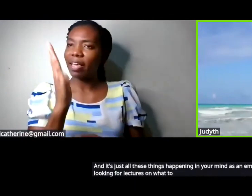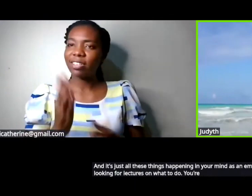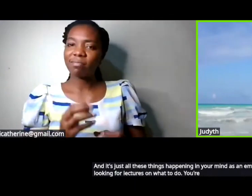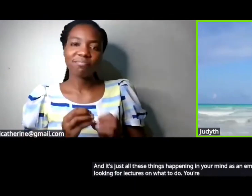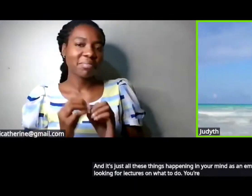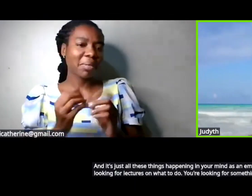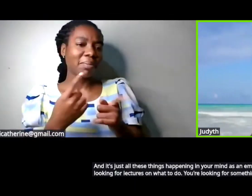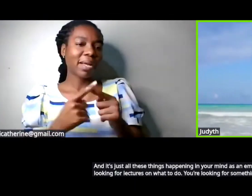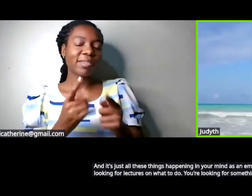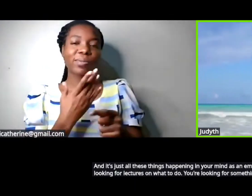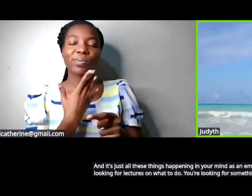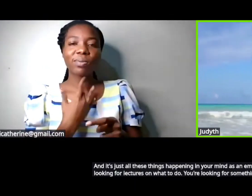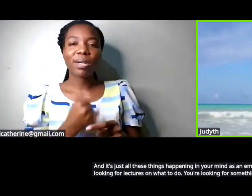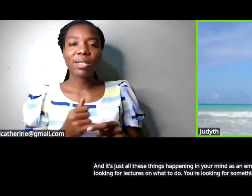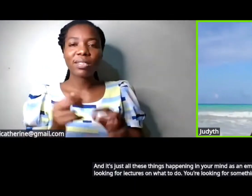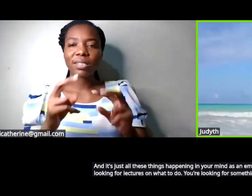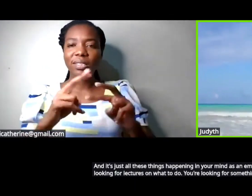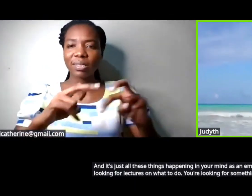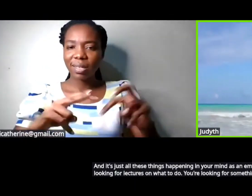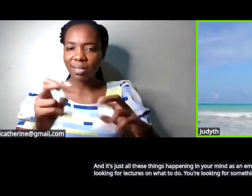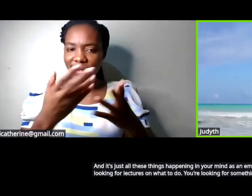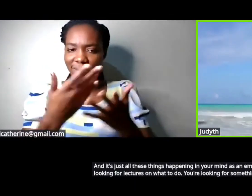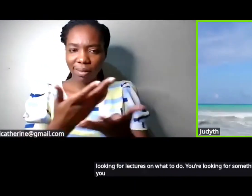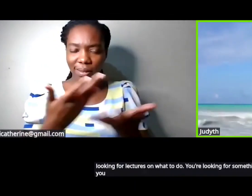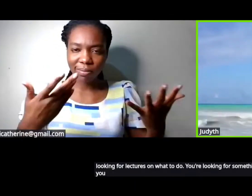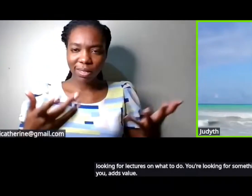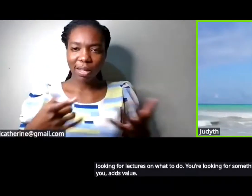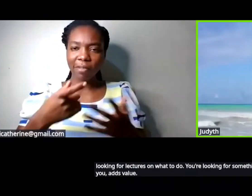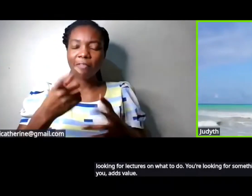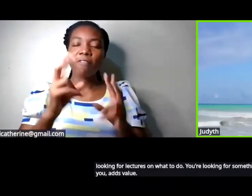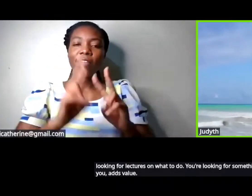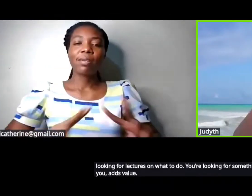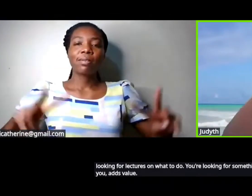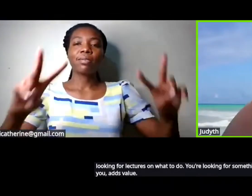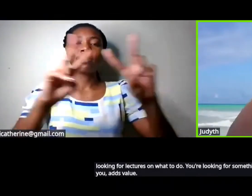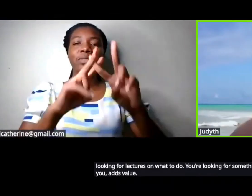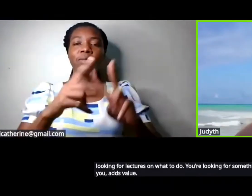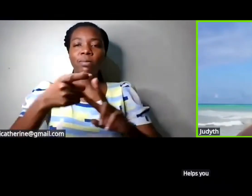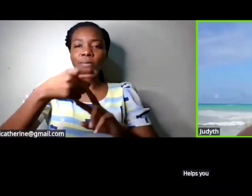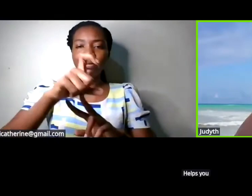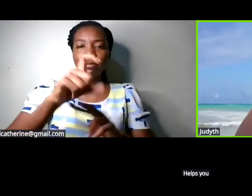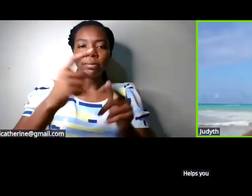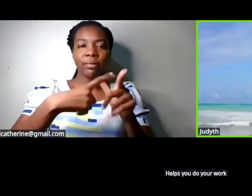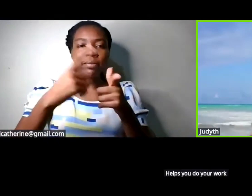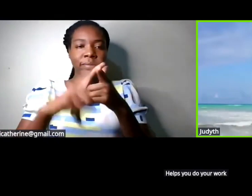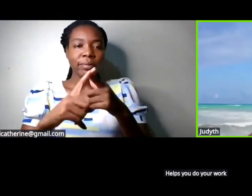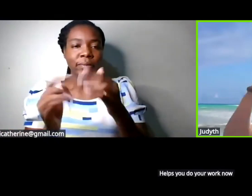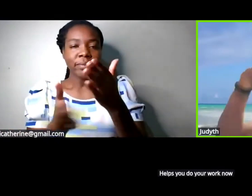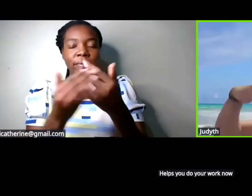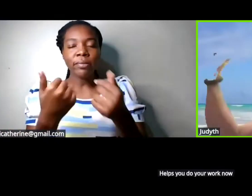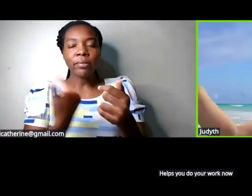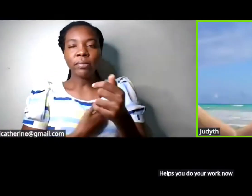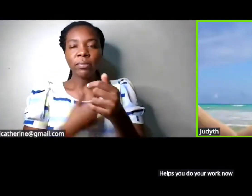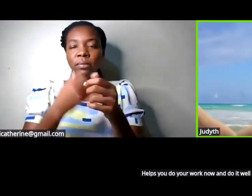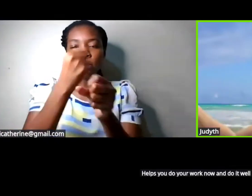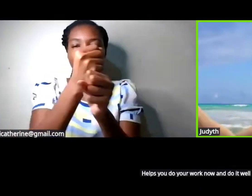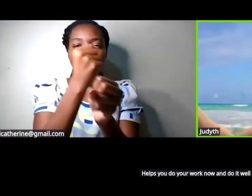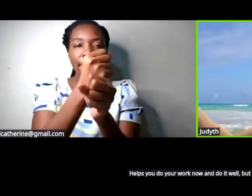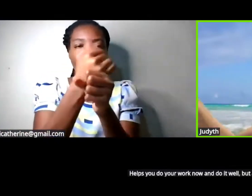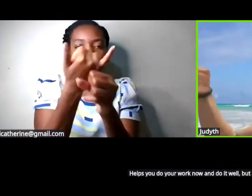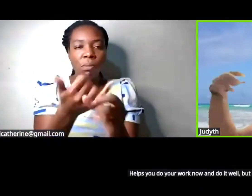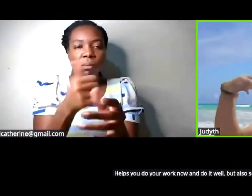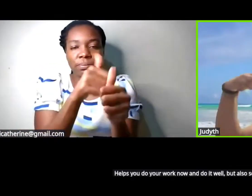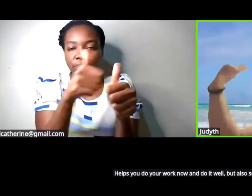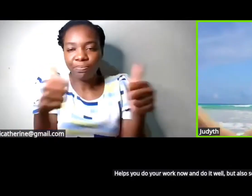that engages you, adds value, helps you do your work now and do it well, but also sets you up for a